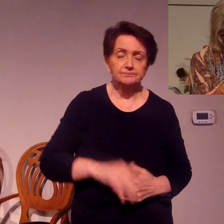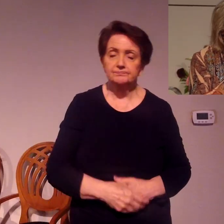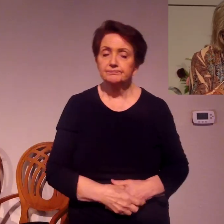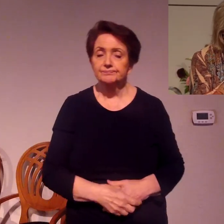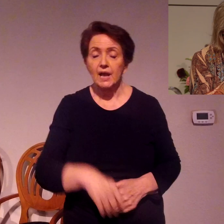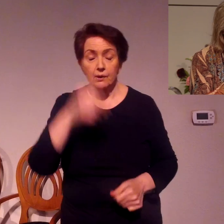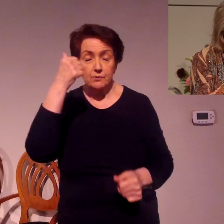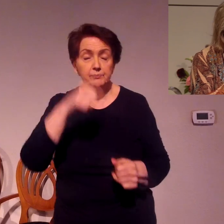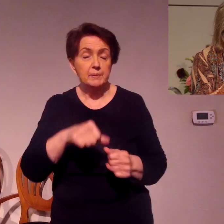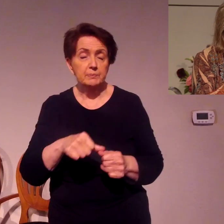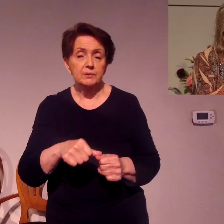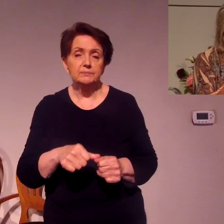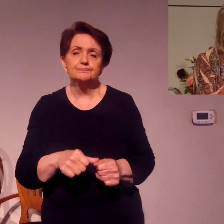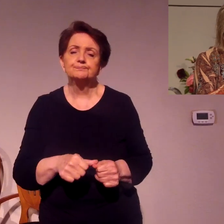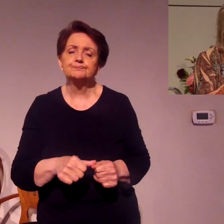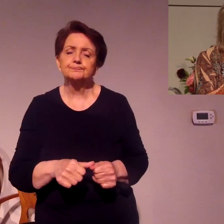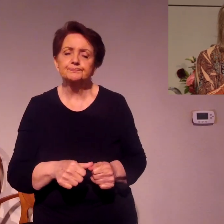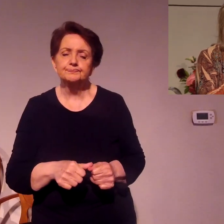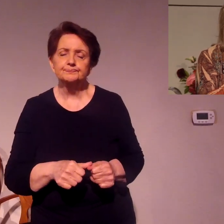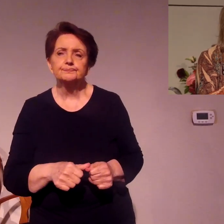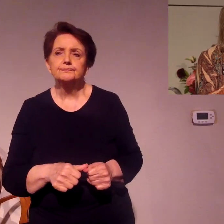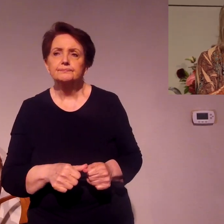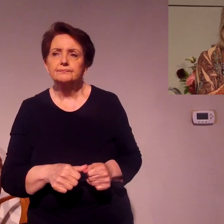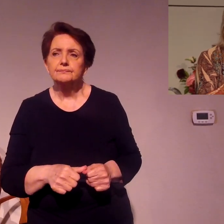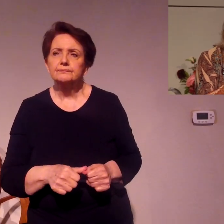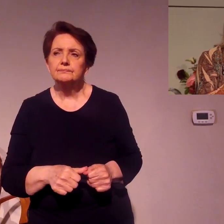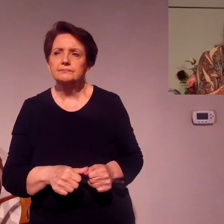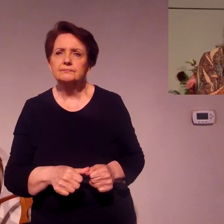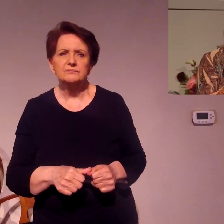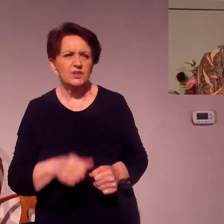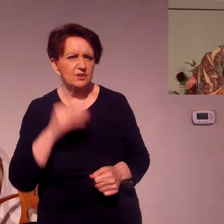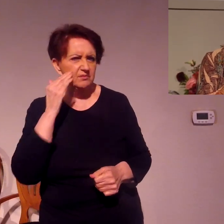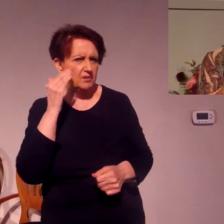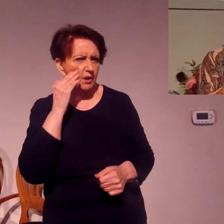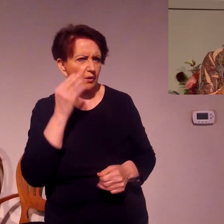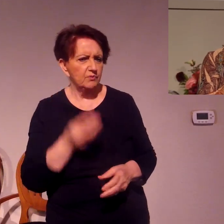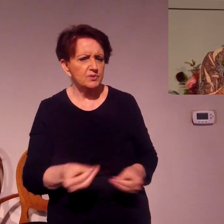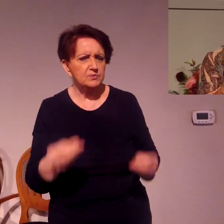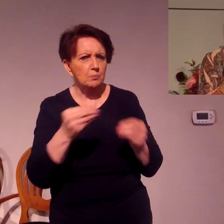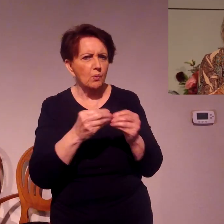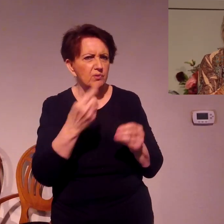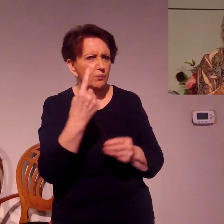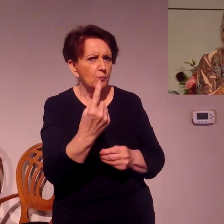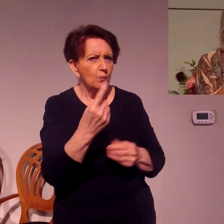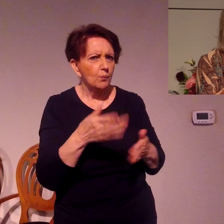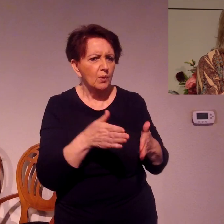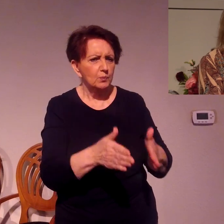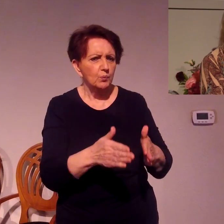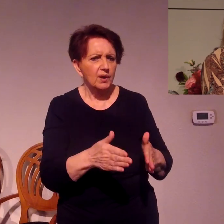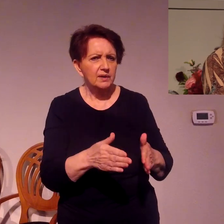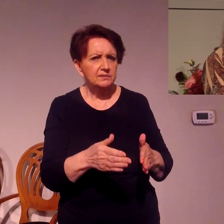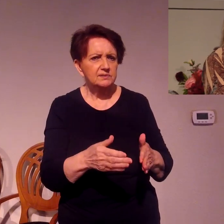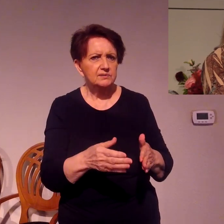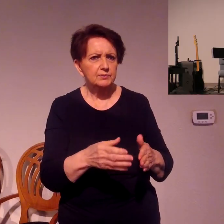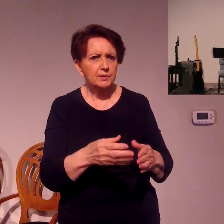I remember that, do you know that there's more than one way to load a